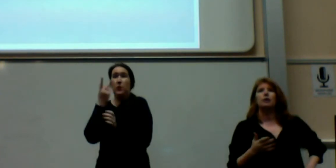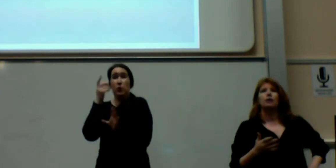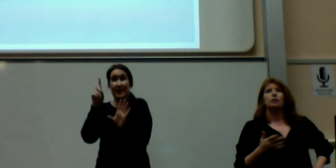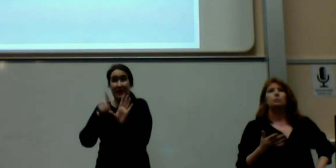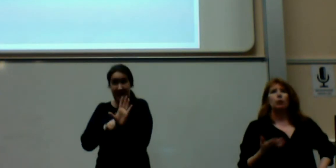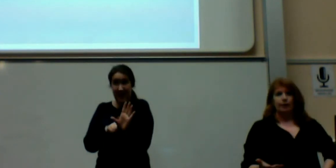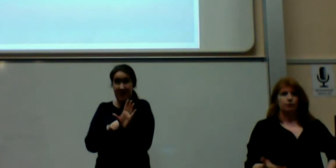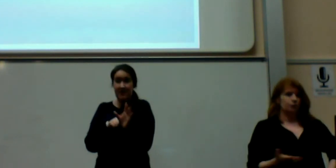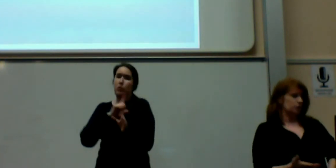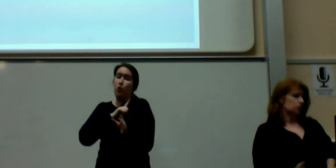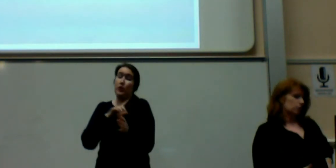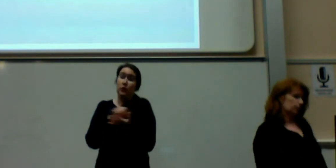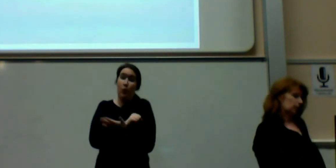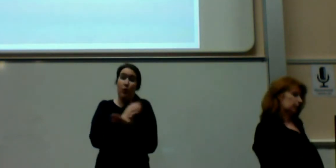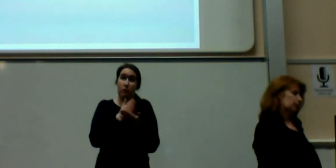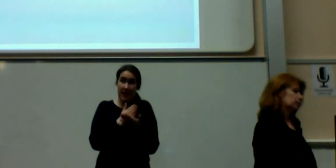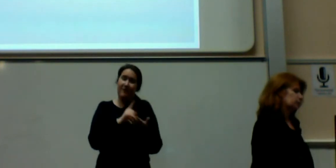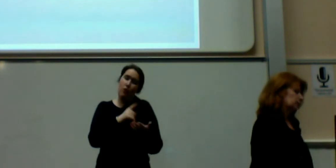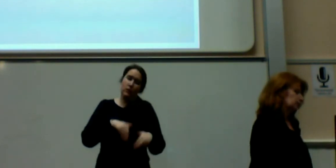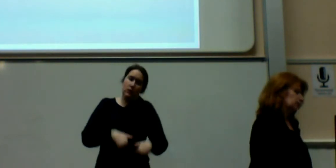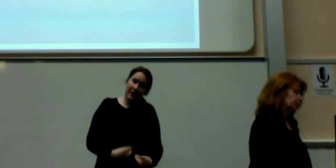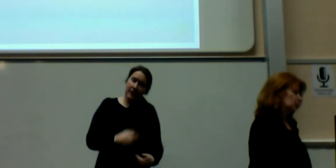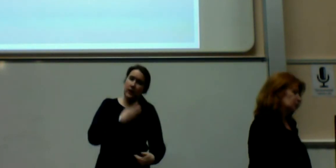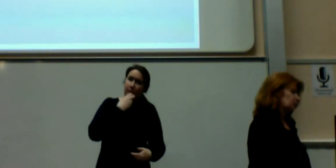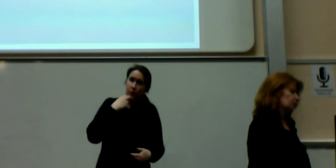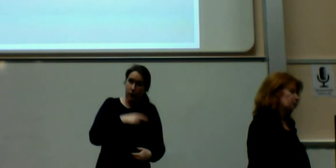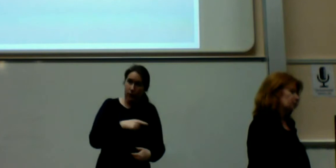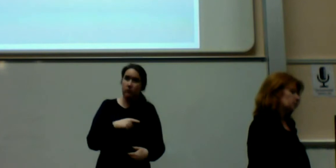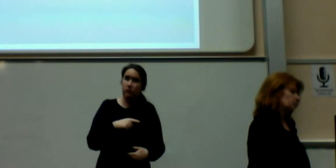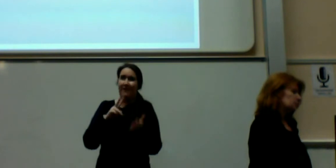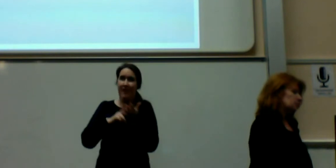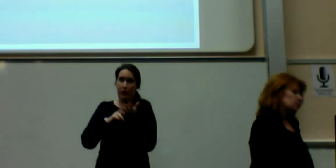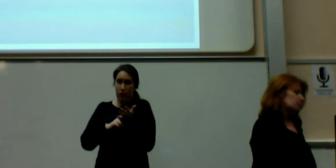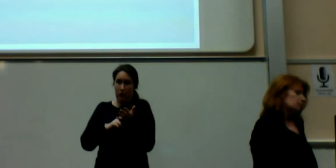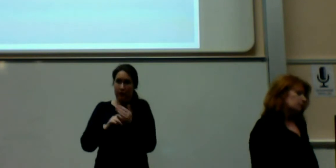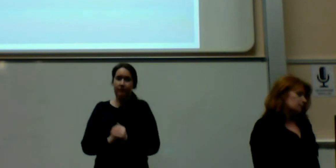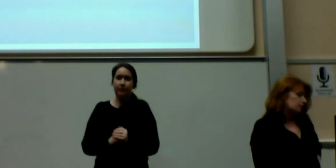stealing bread for his starving nephew.